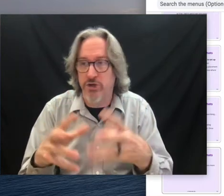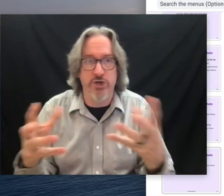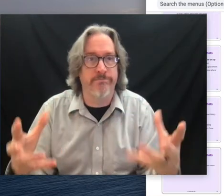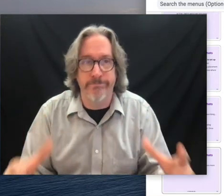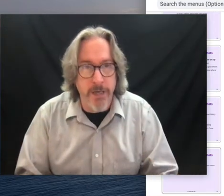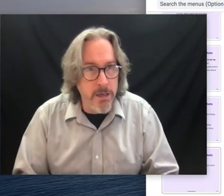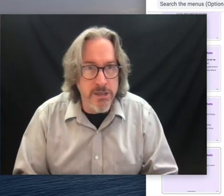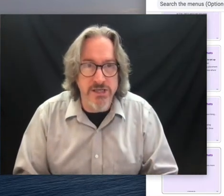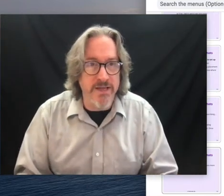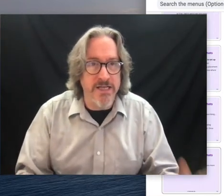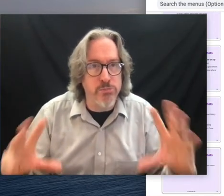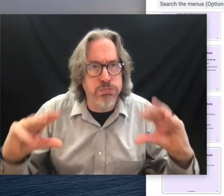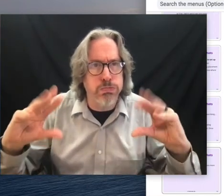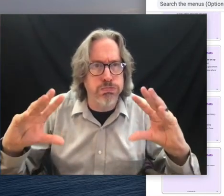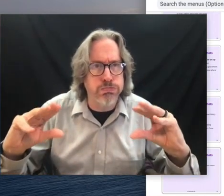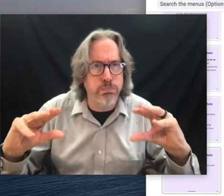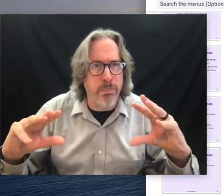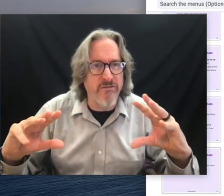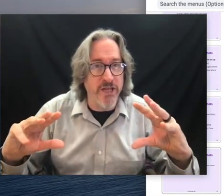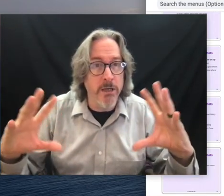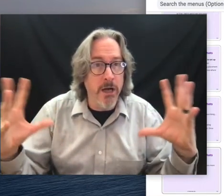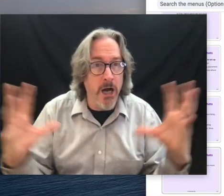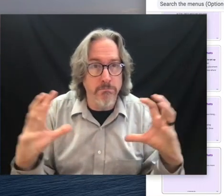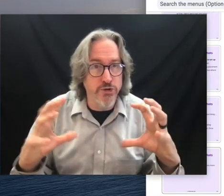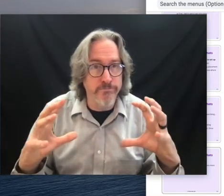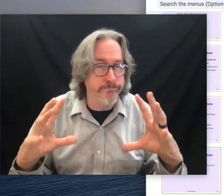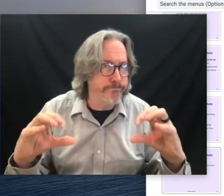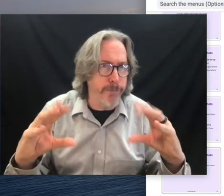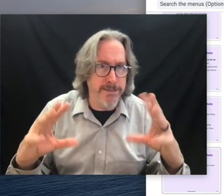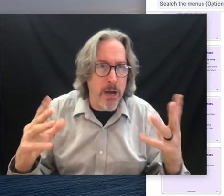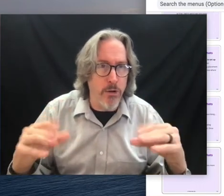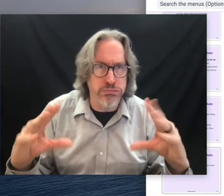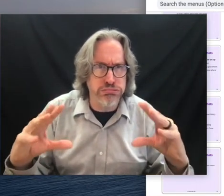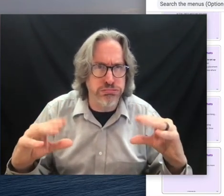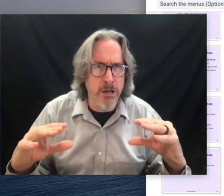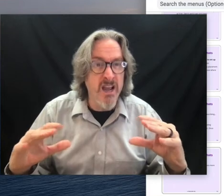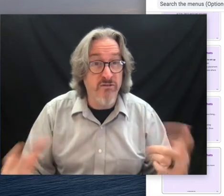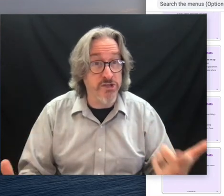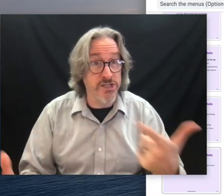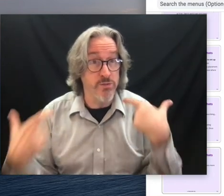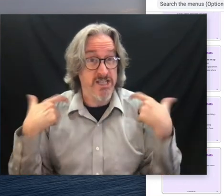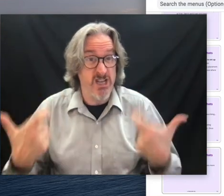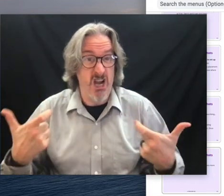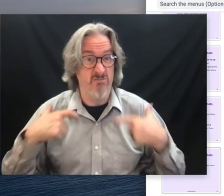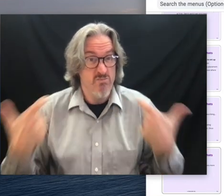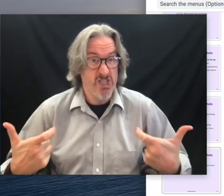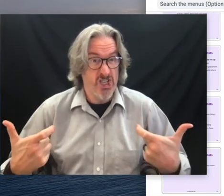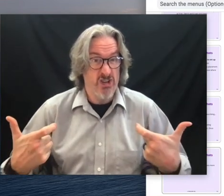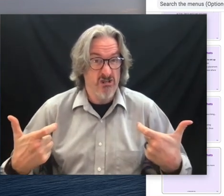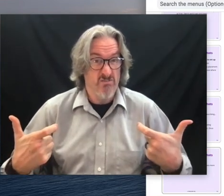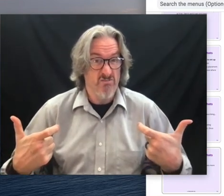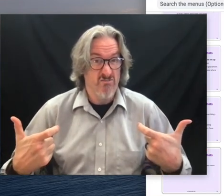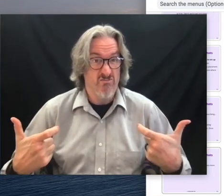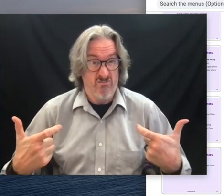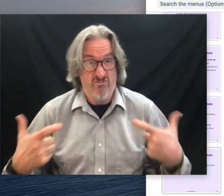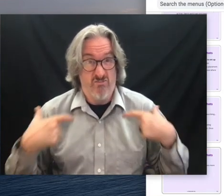about something that's puffy, a towel, versus when we sign